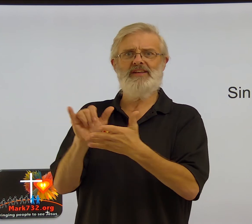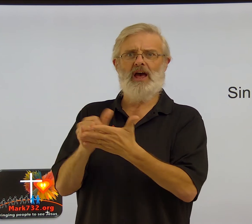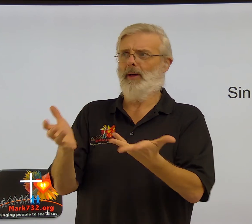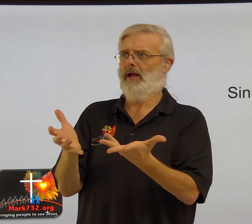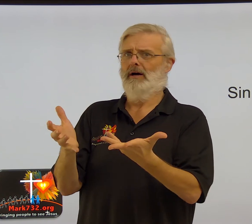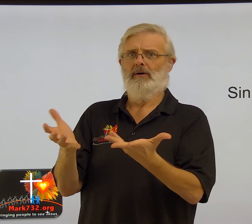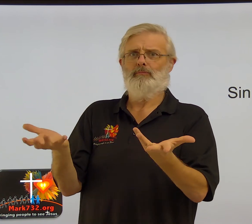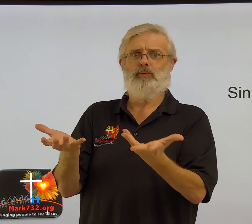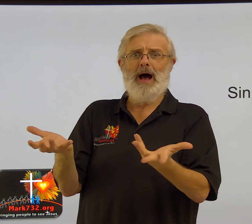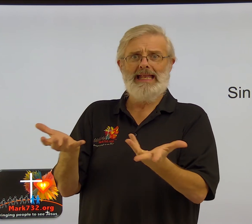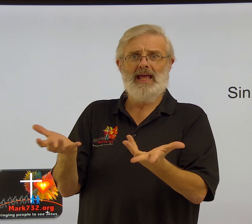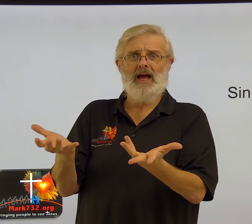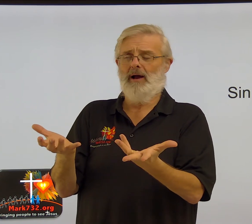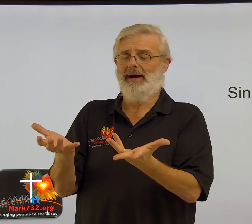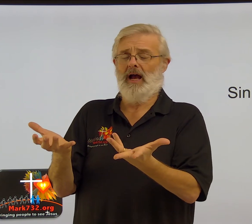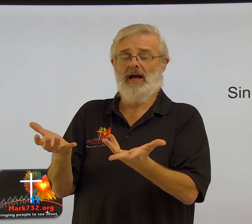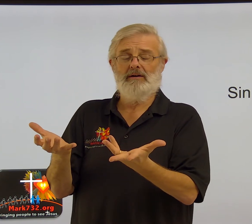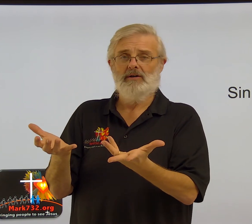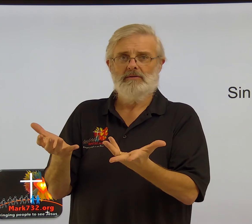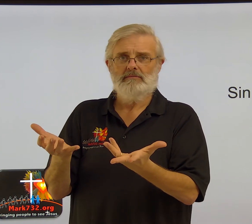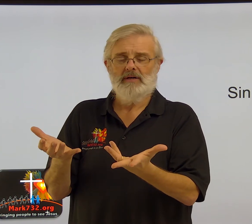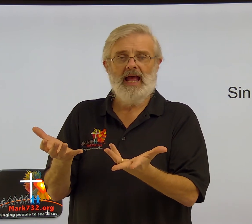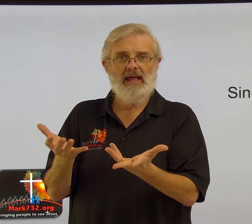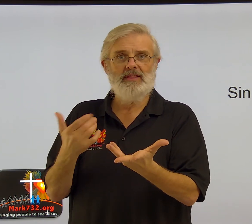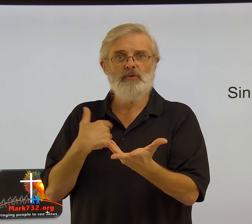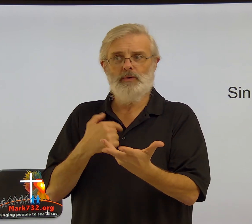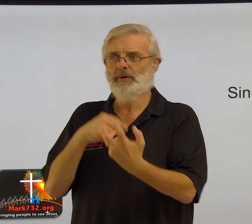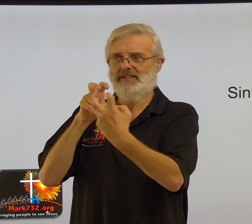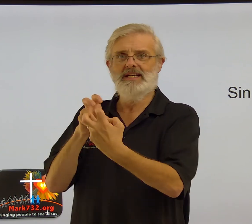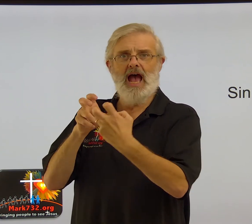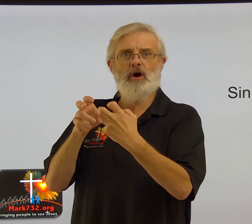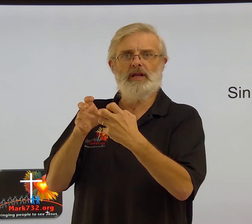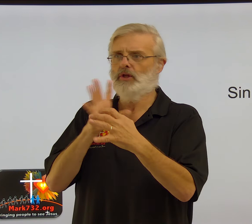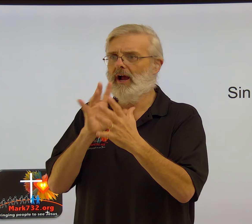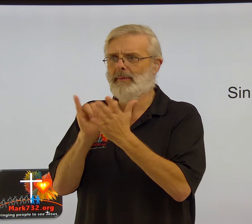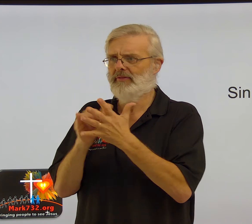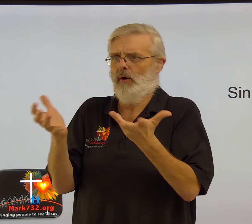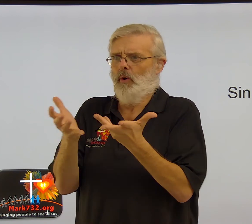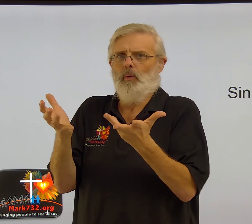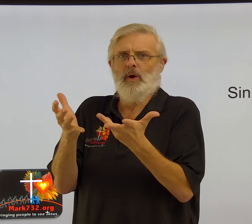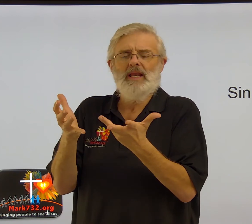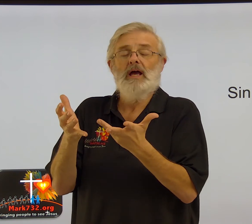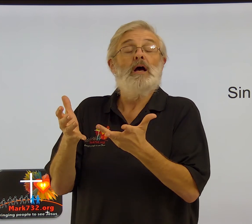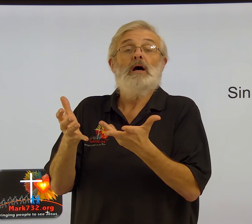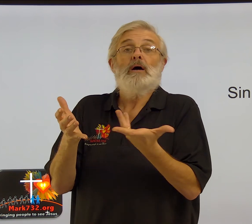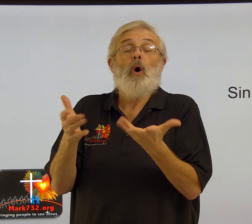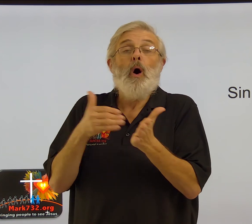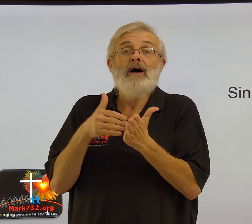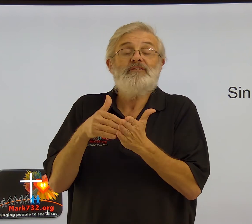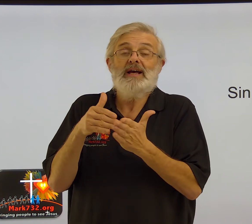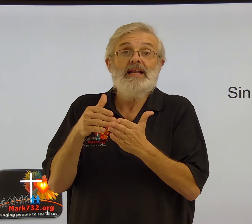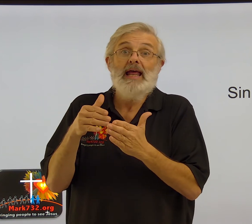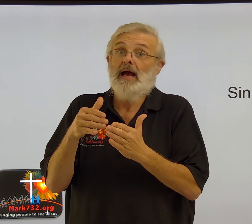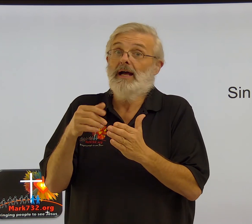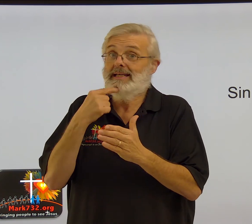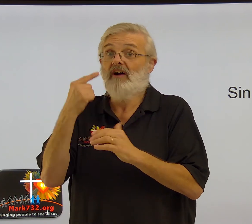like, what? And then we were sitting down and talking about that. Well, what? Often, deaf people,